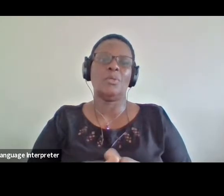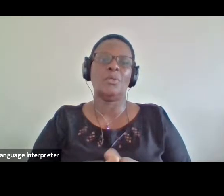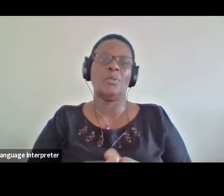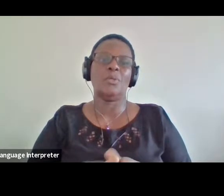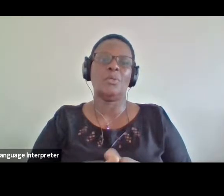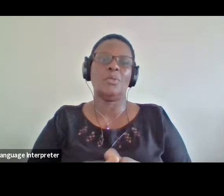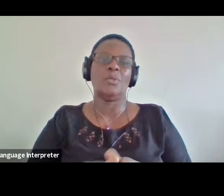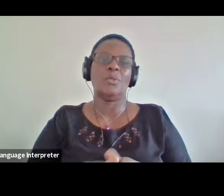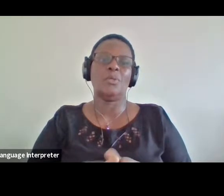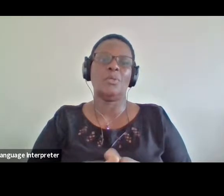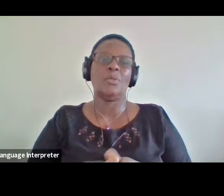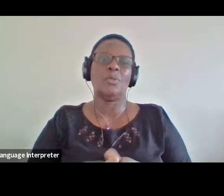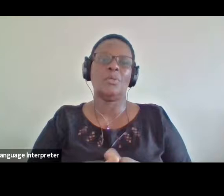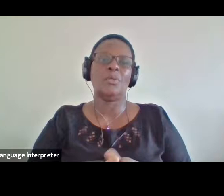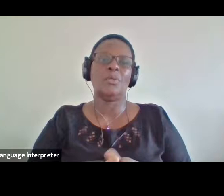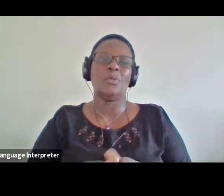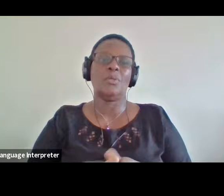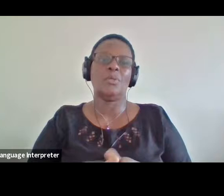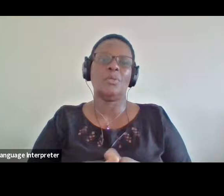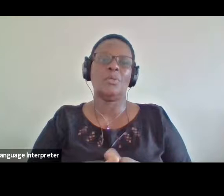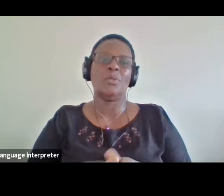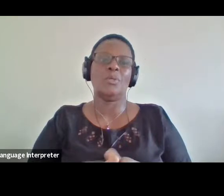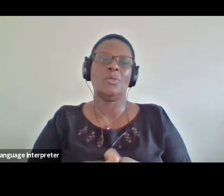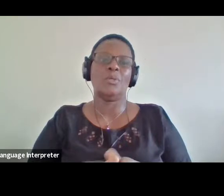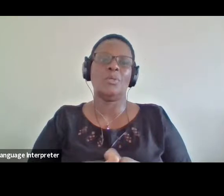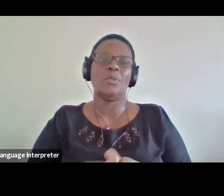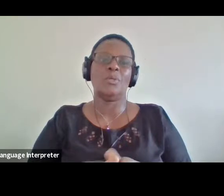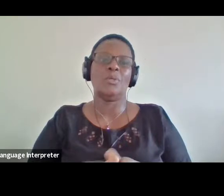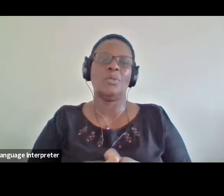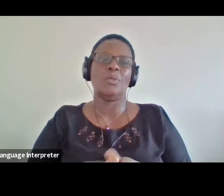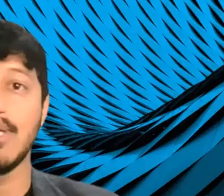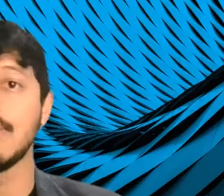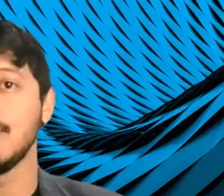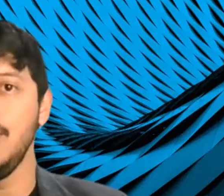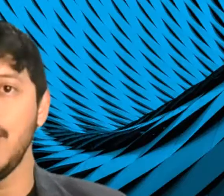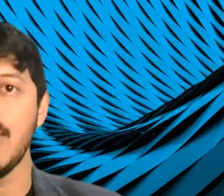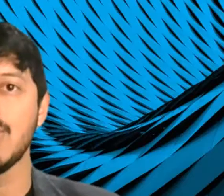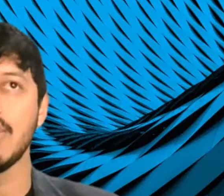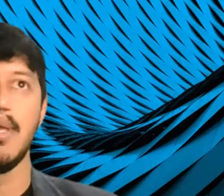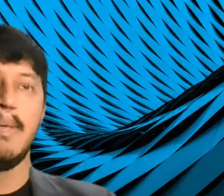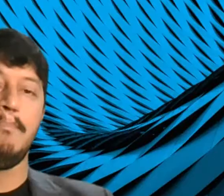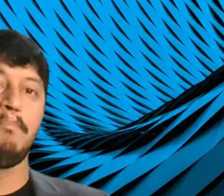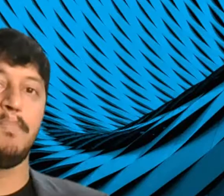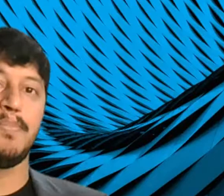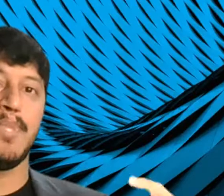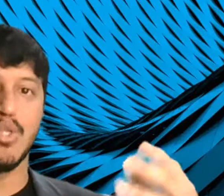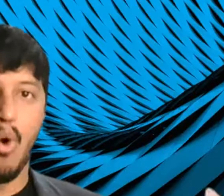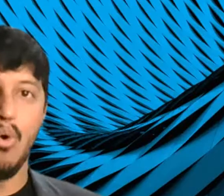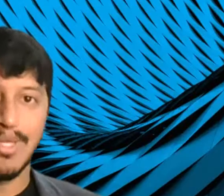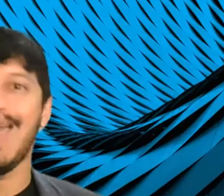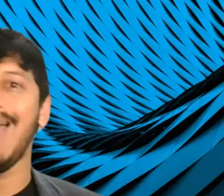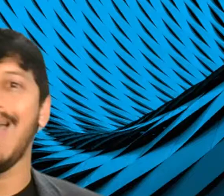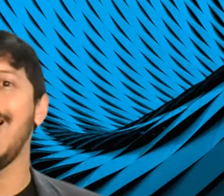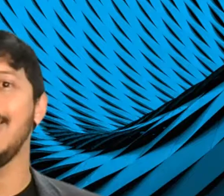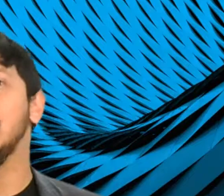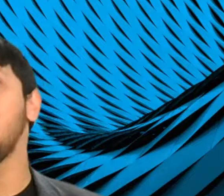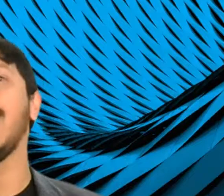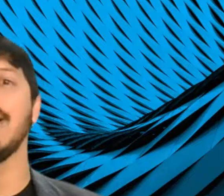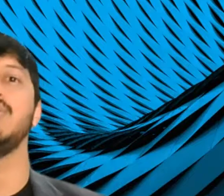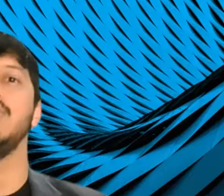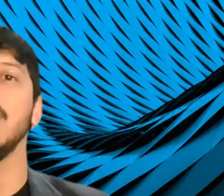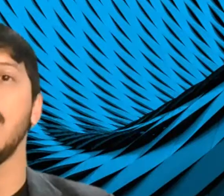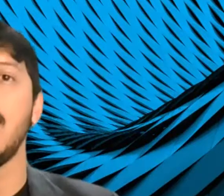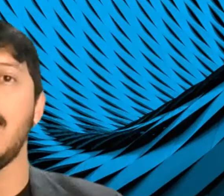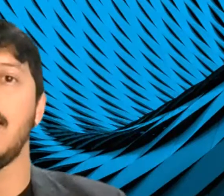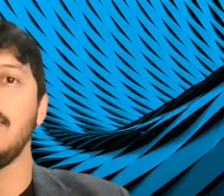and a cyber citizen, or whether you're a little bit more reserved with your online presence and communication, this all can